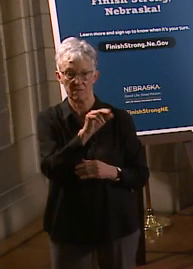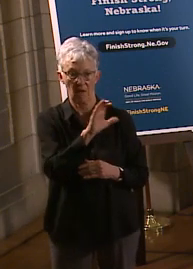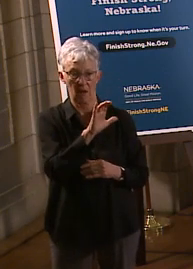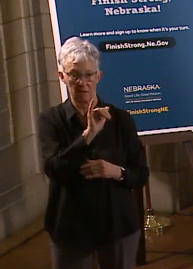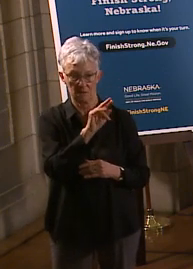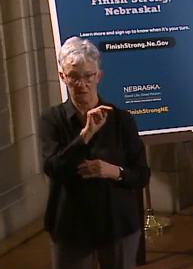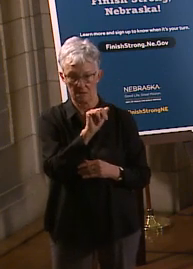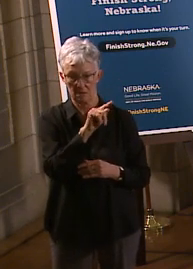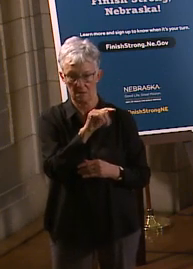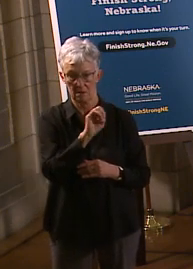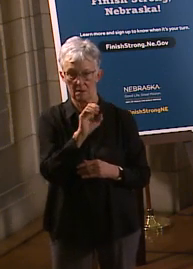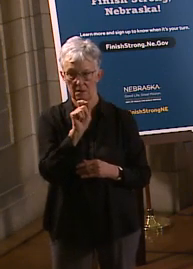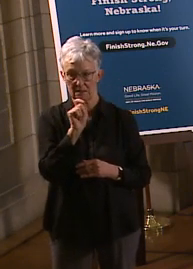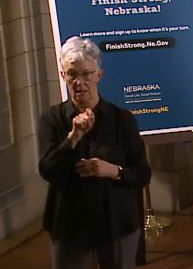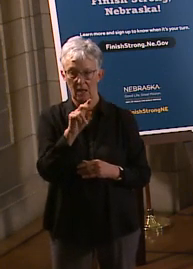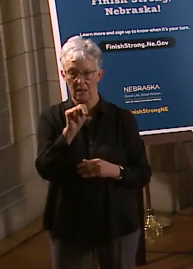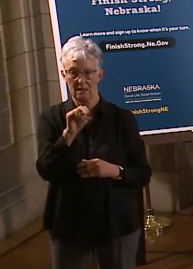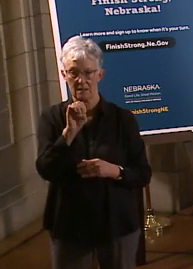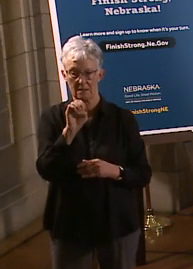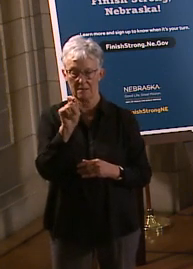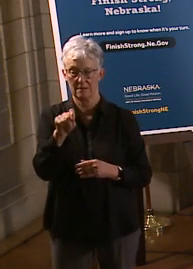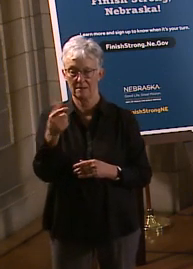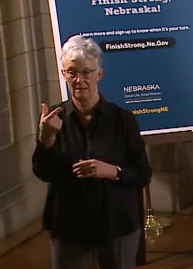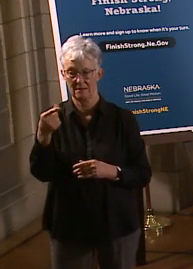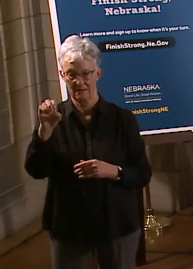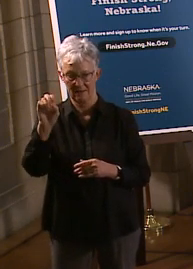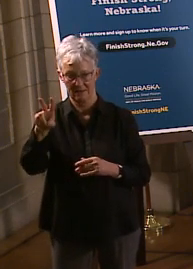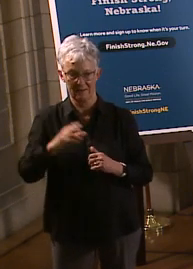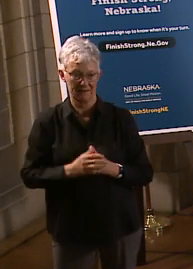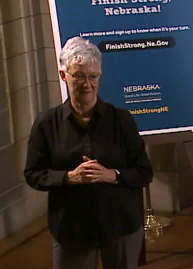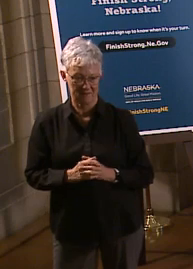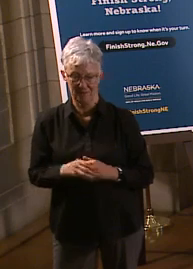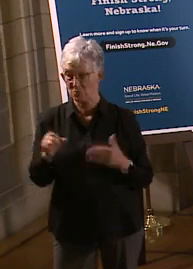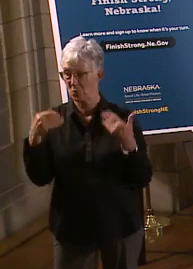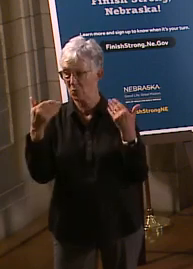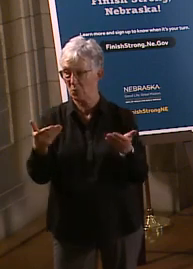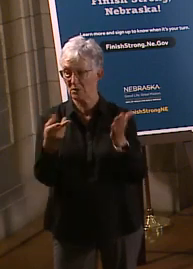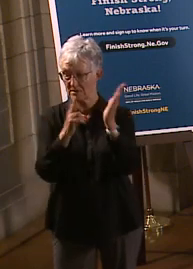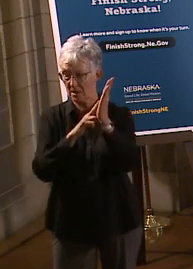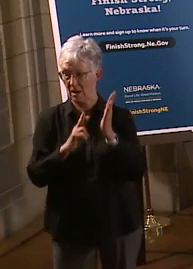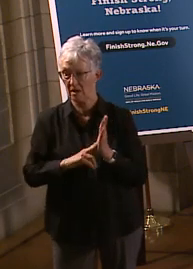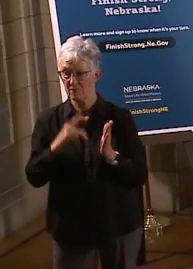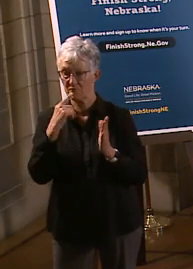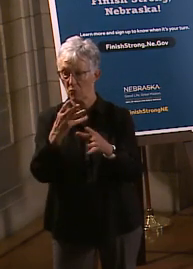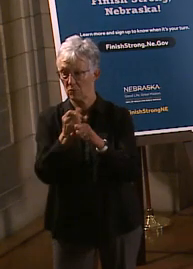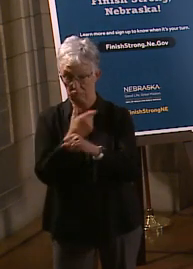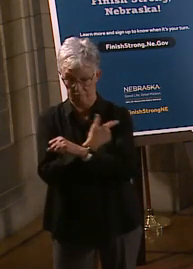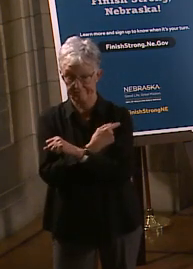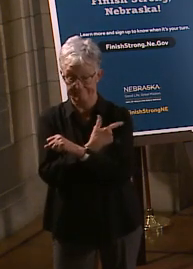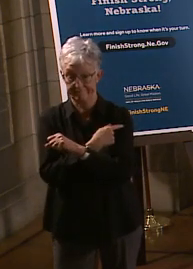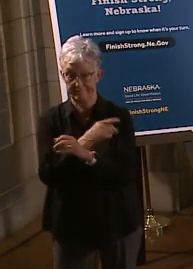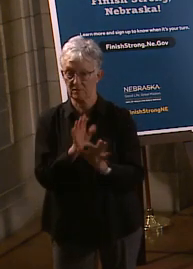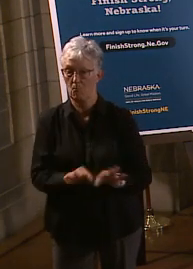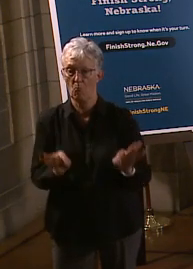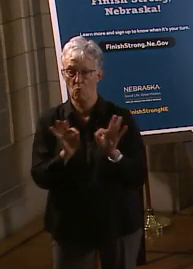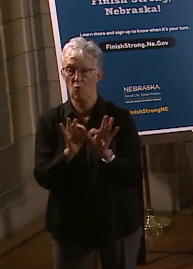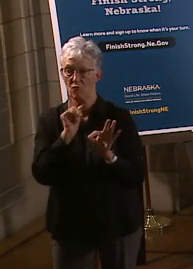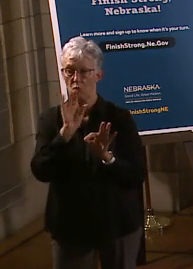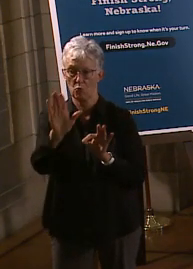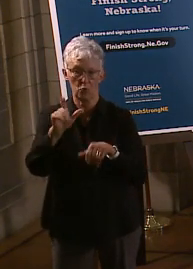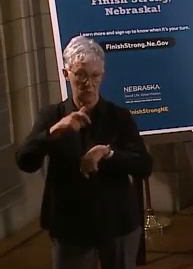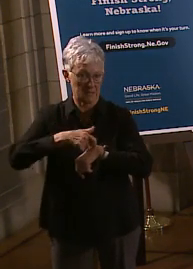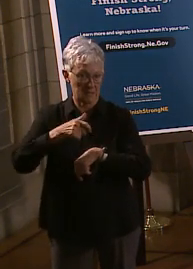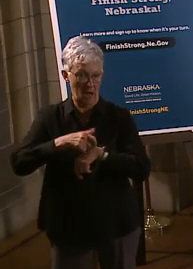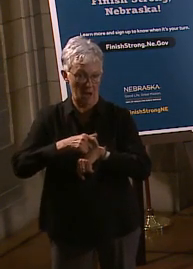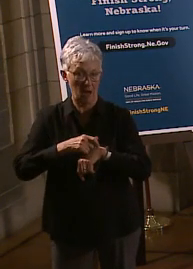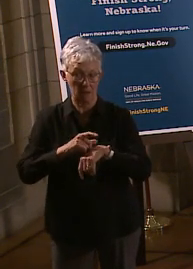vaccinate.ne.gov. I'll get it right eventually. But anyway, go get signed up to get vaccinated, because that's going to be important. When your turn comes up, we'll notify you